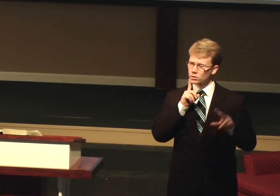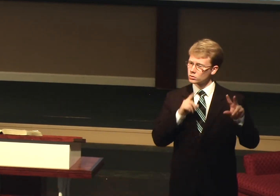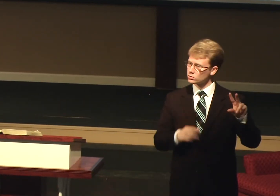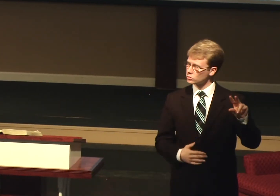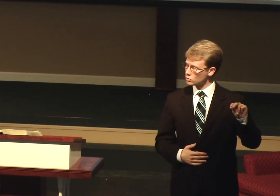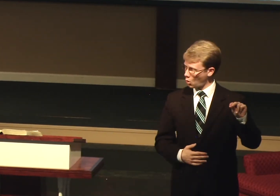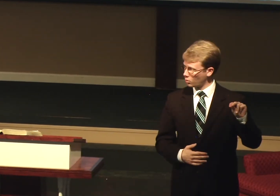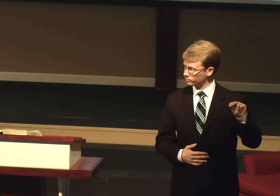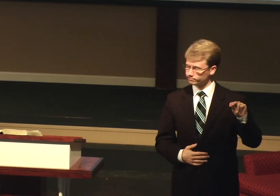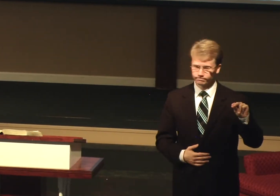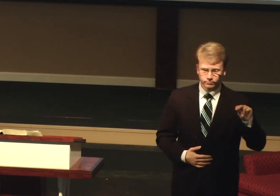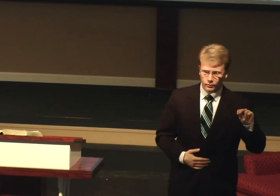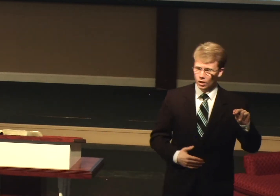really?